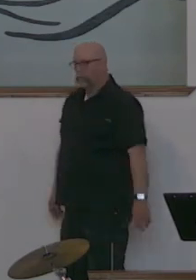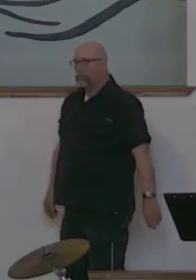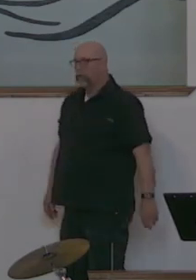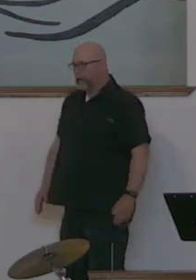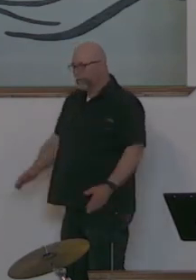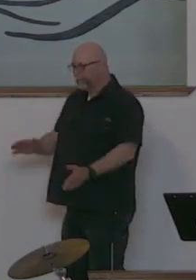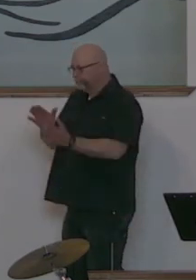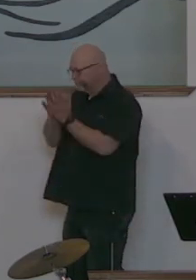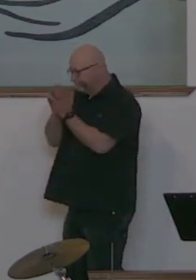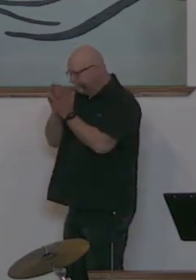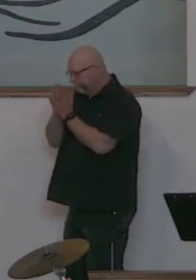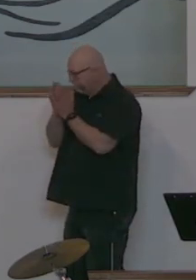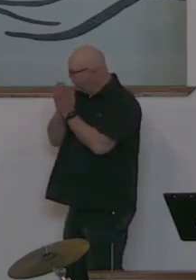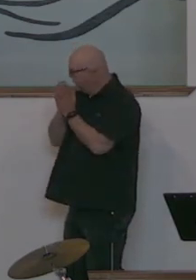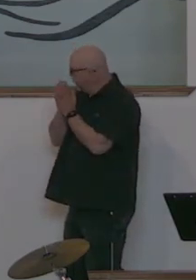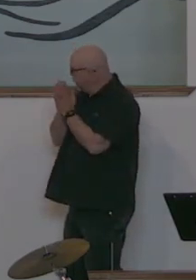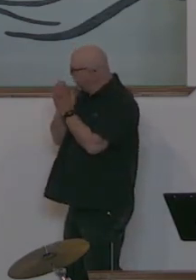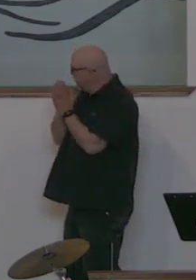We're praying.